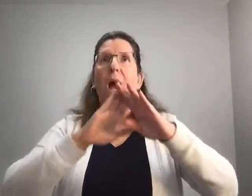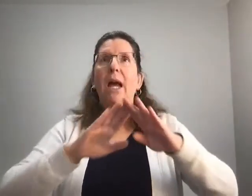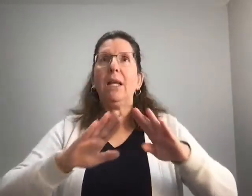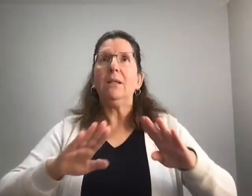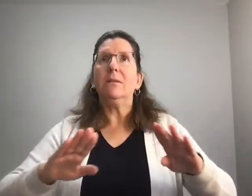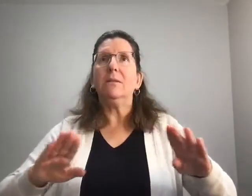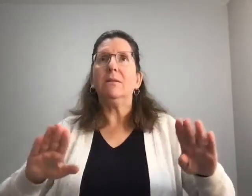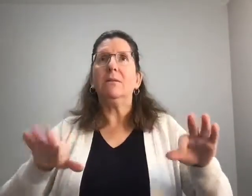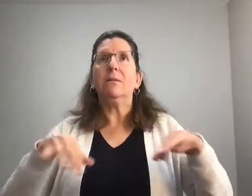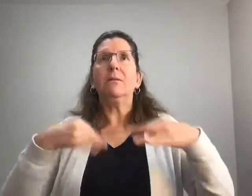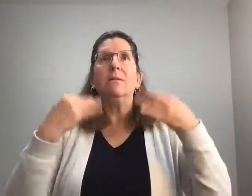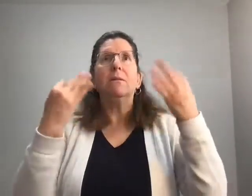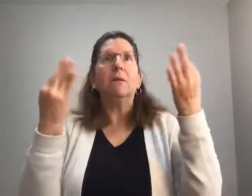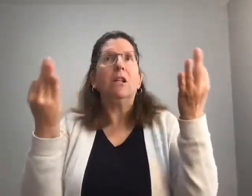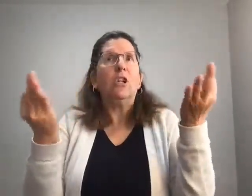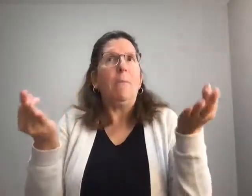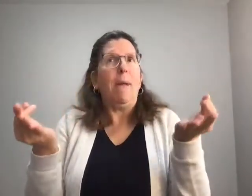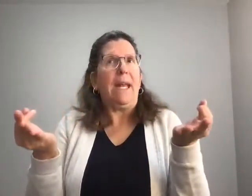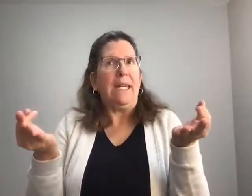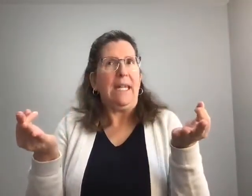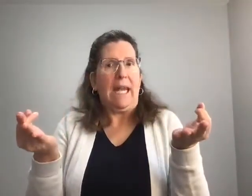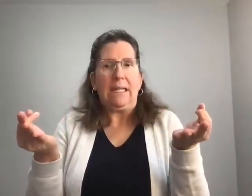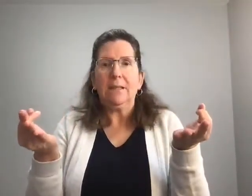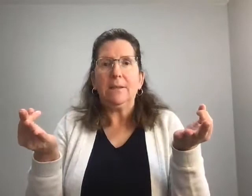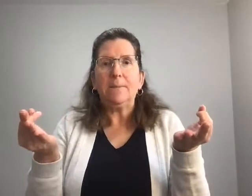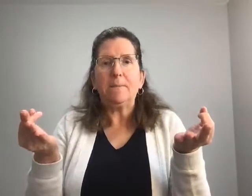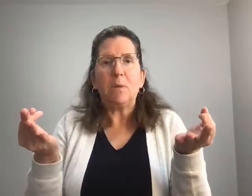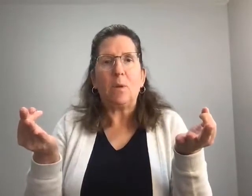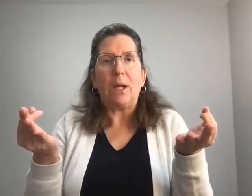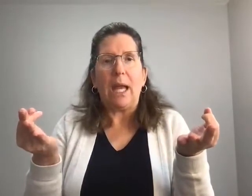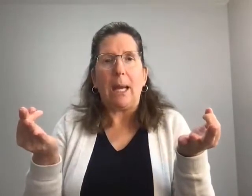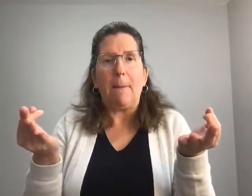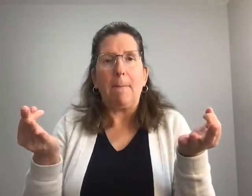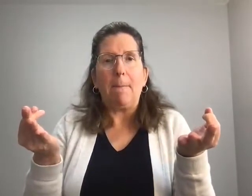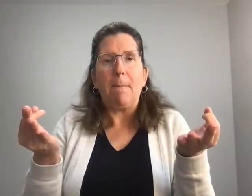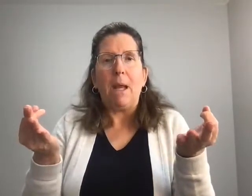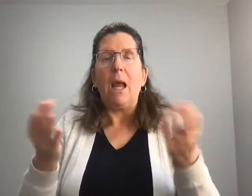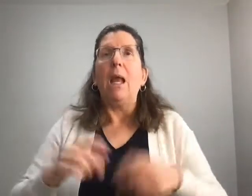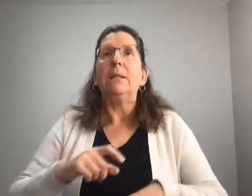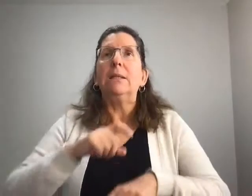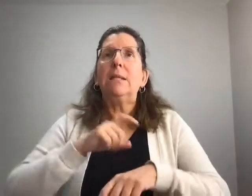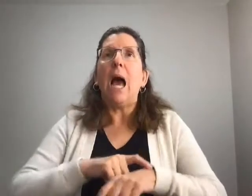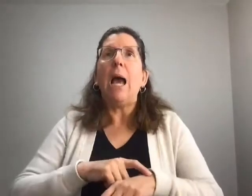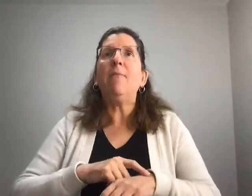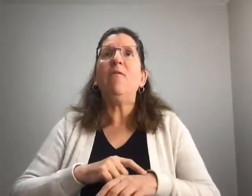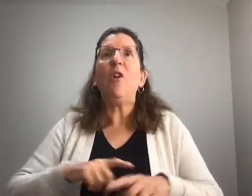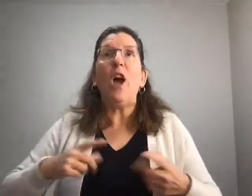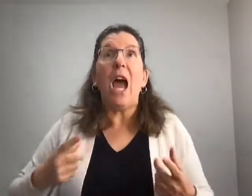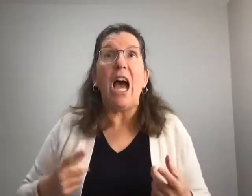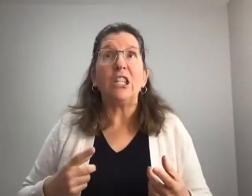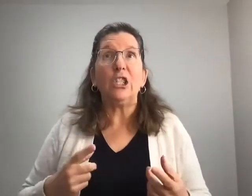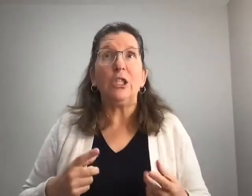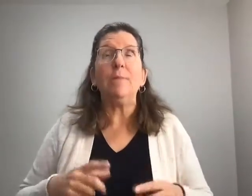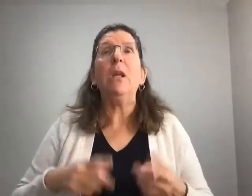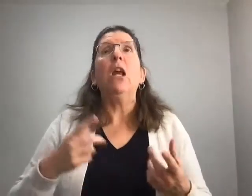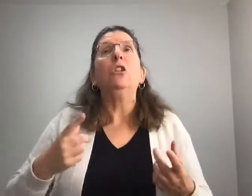quiet and you meditate. Okay, and time for action.